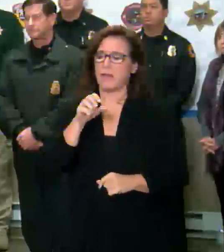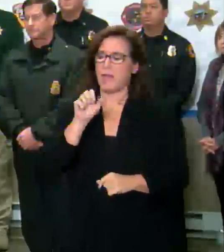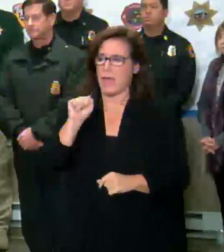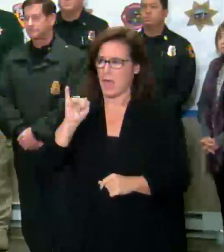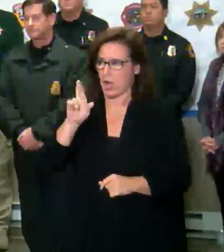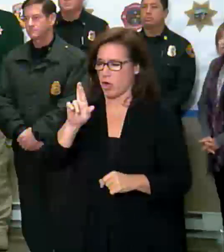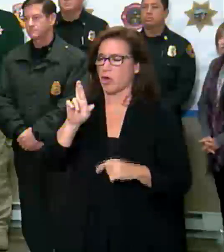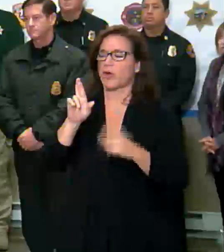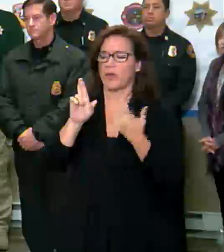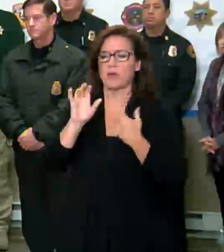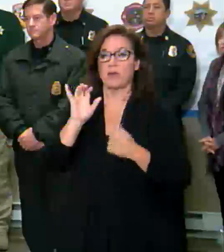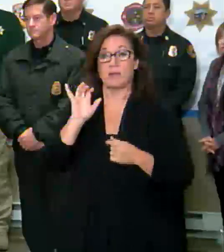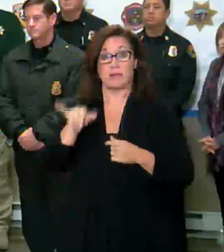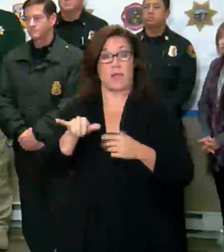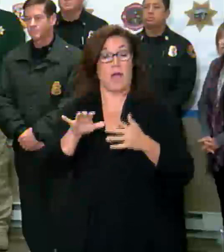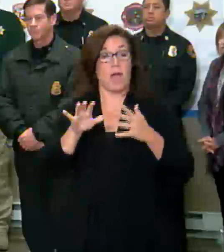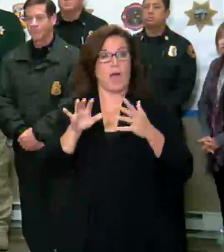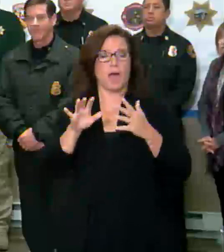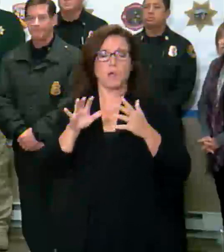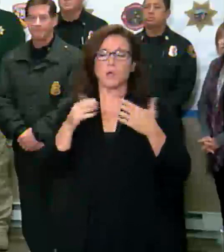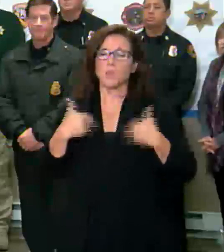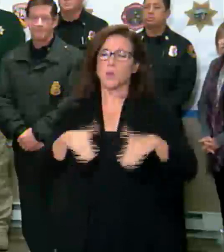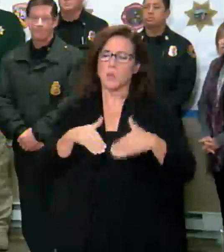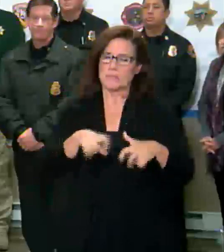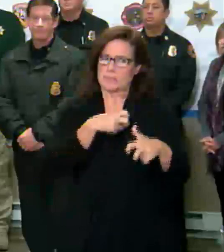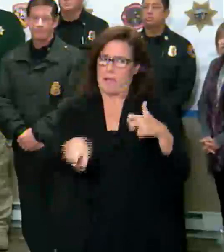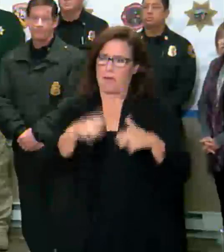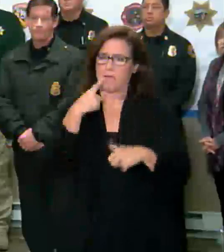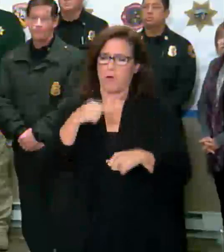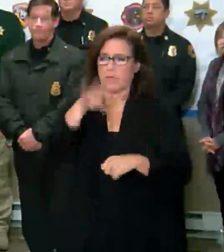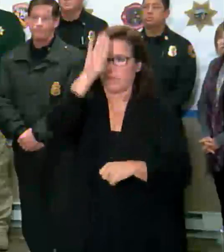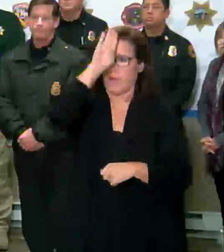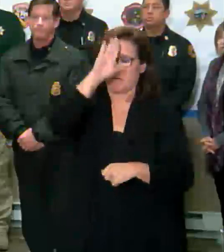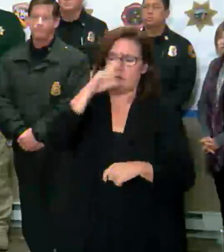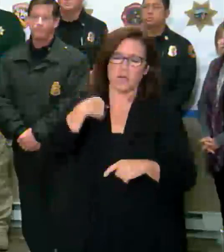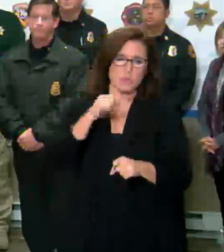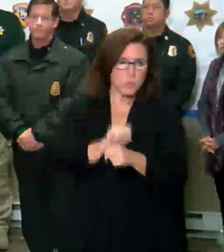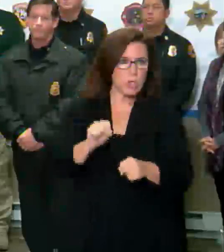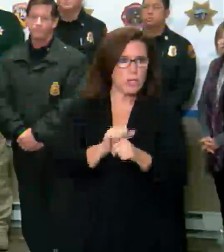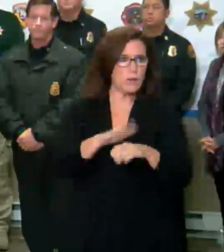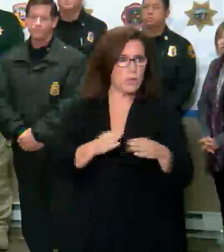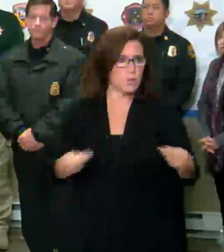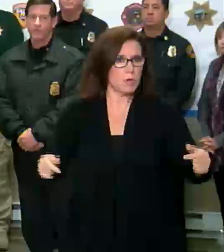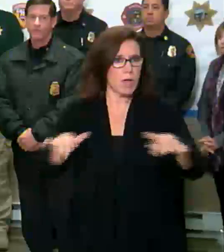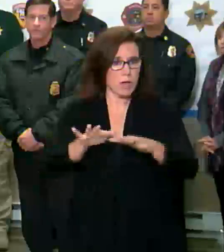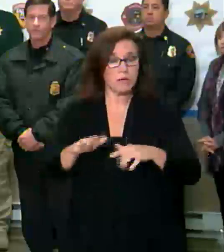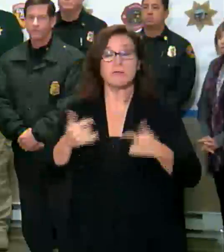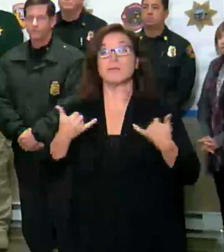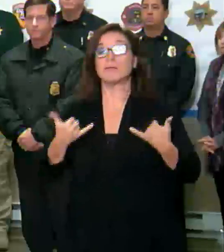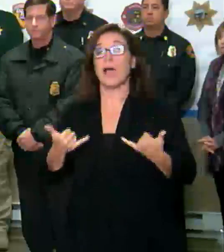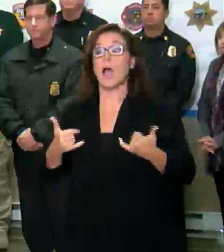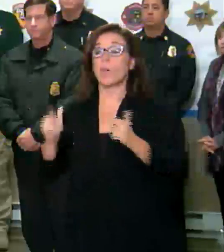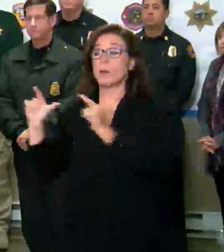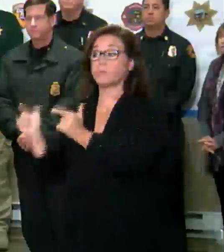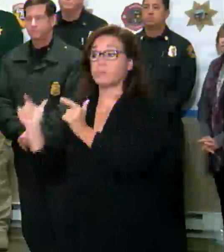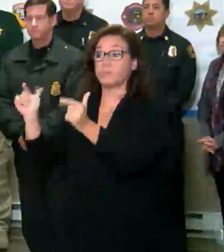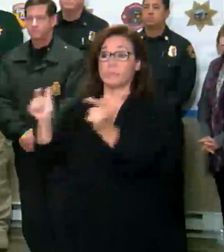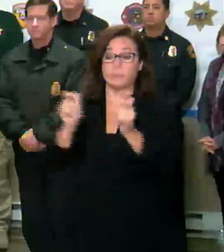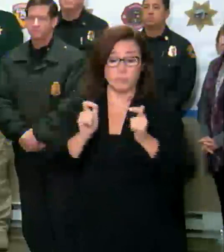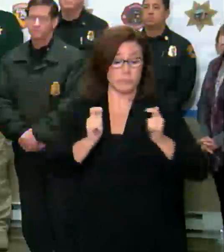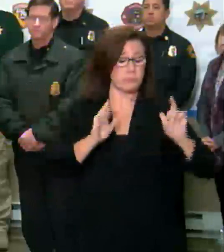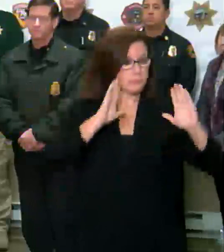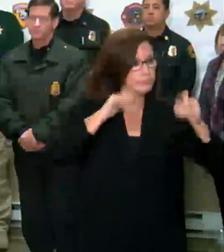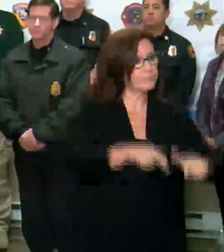provide challenges to firefighters as we focus now on the Thomas Fire in both Ventura and Santa